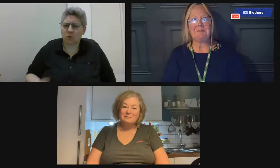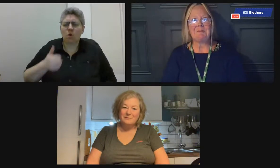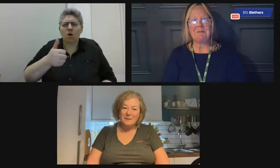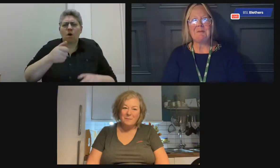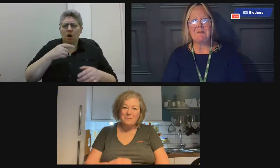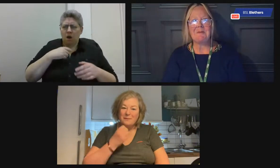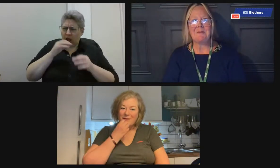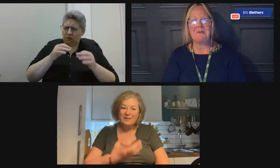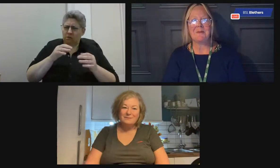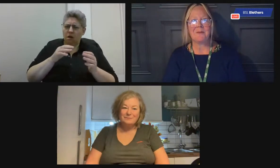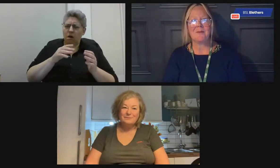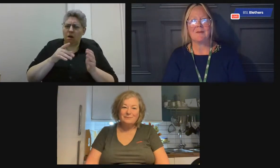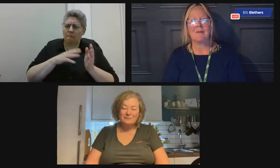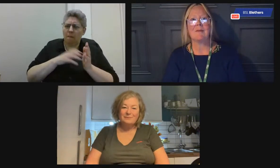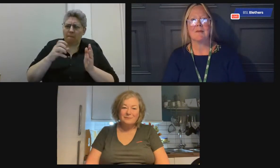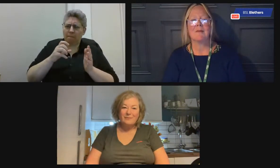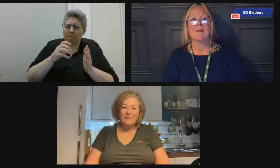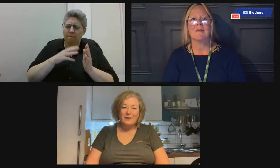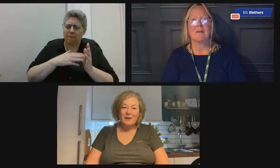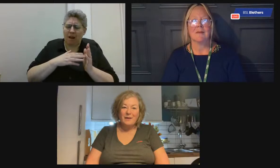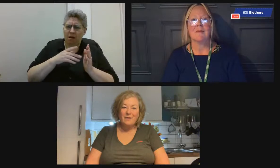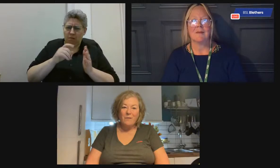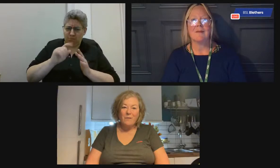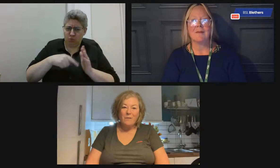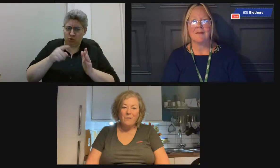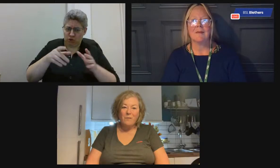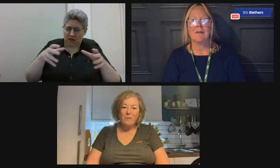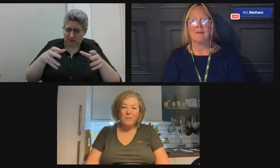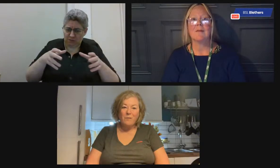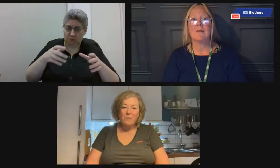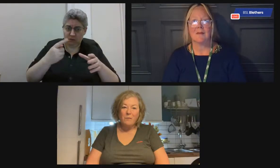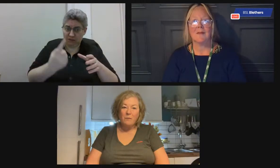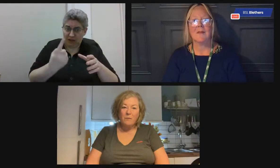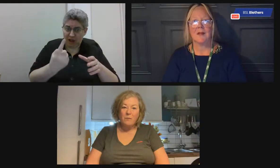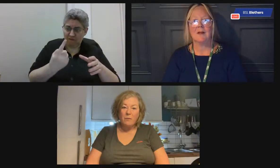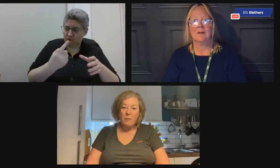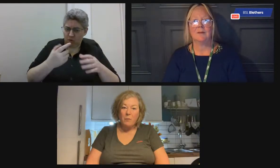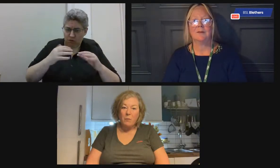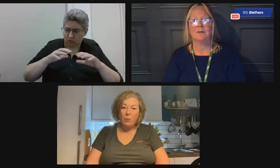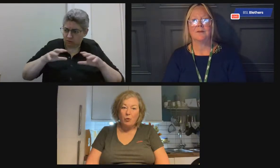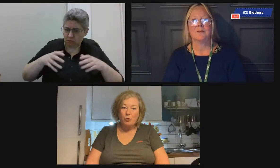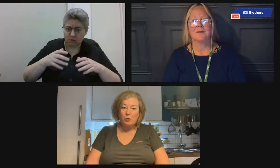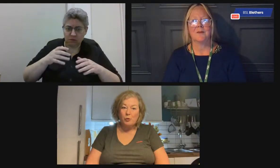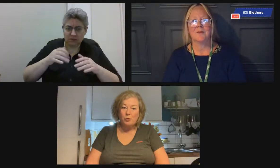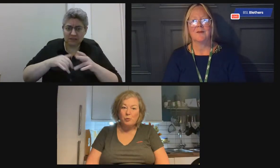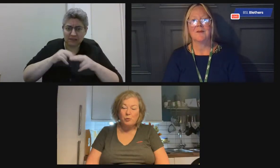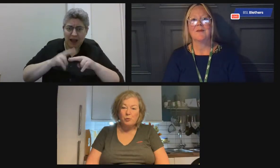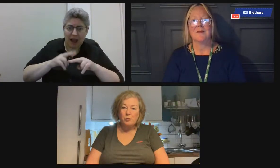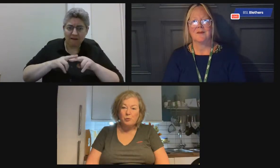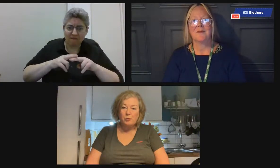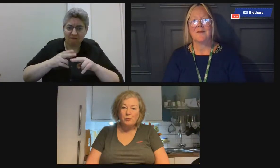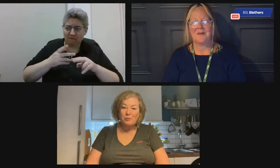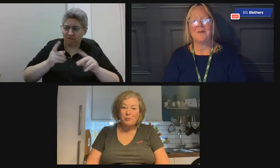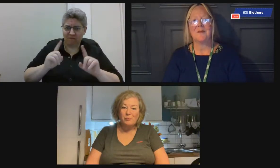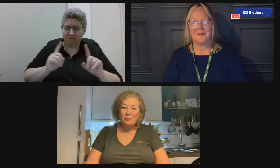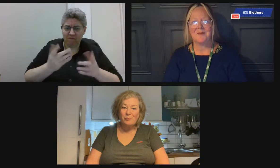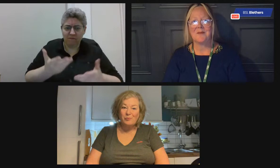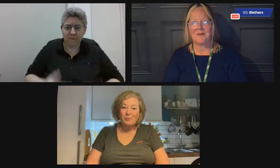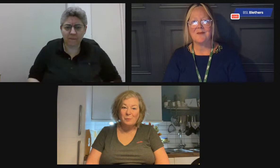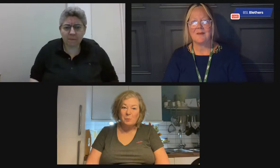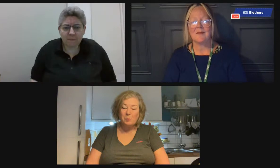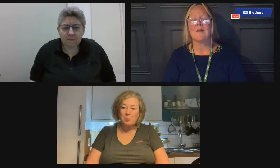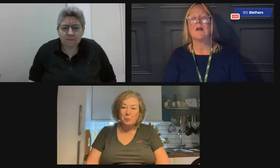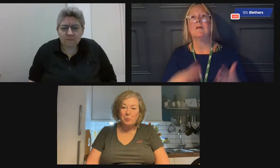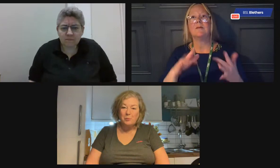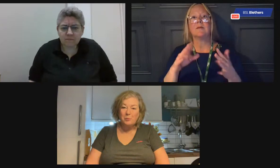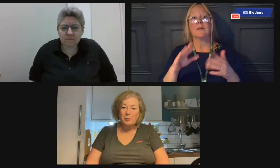project, and that's extended the overall project by 2 years. So, do you do